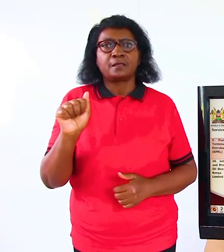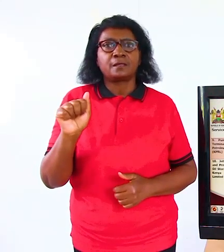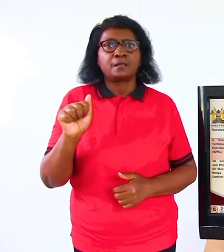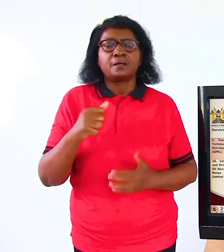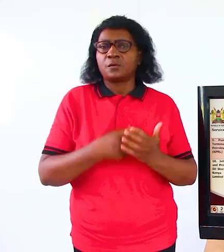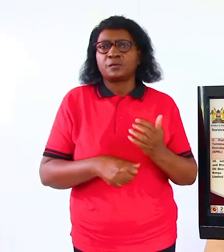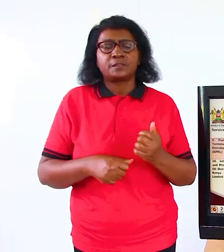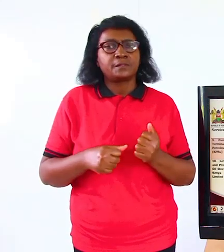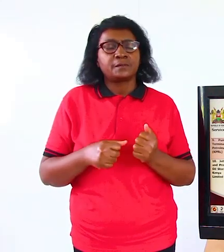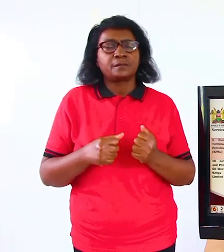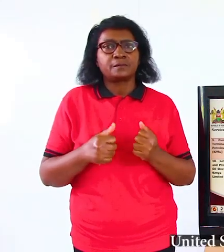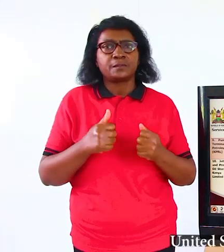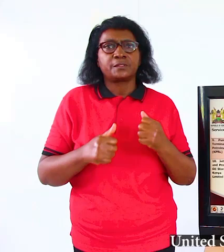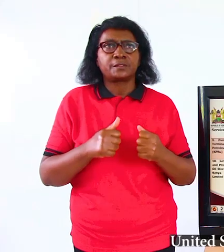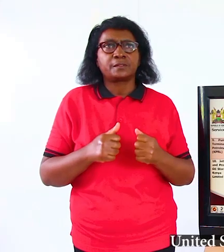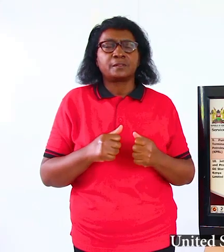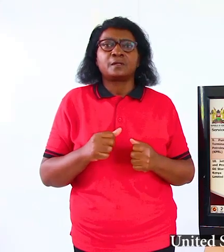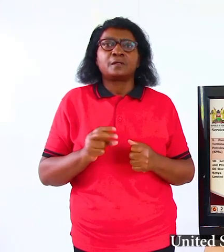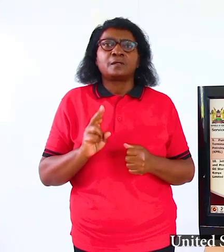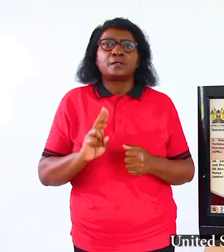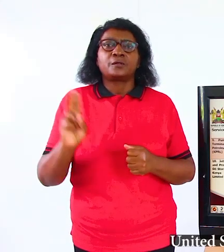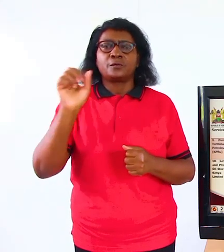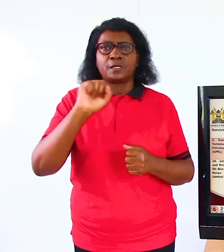Cost United States dollars